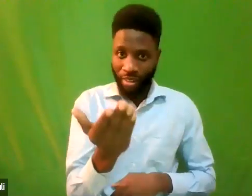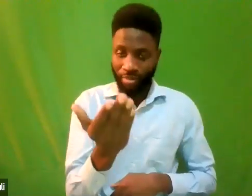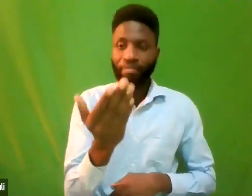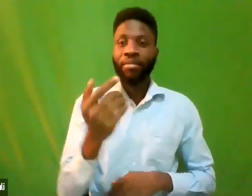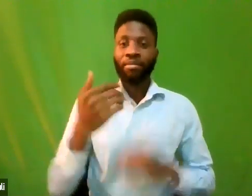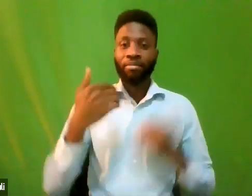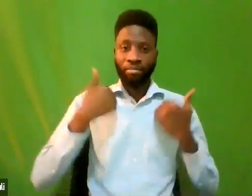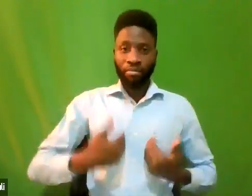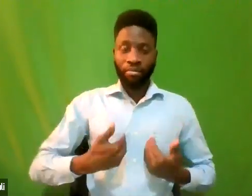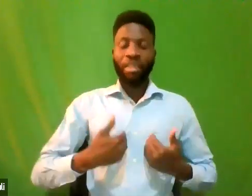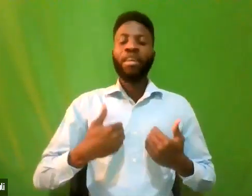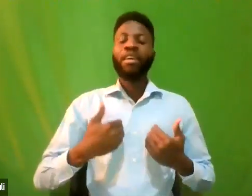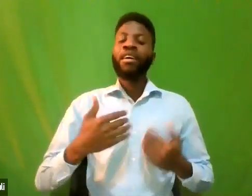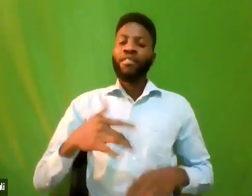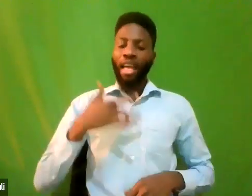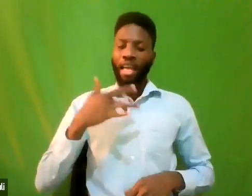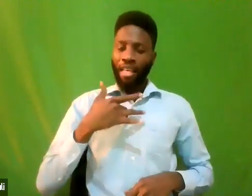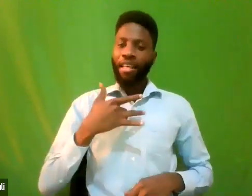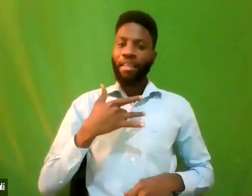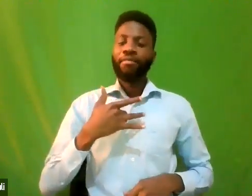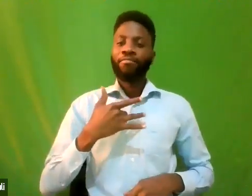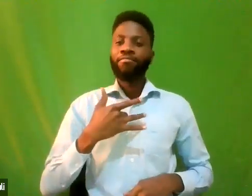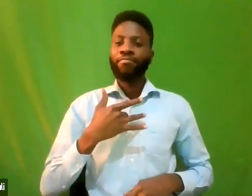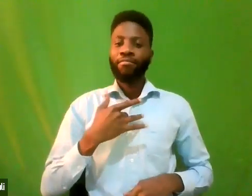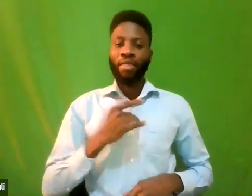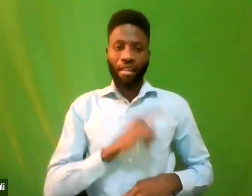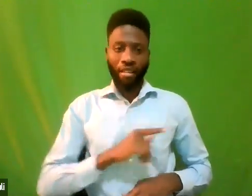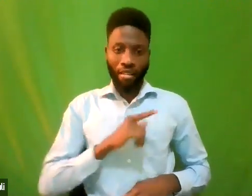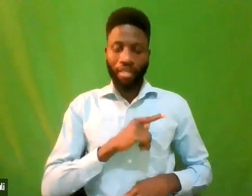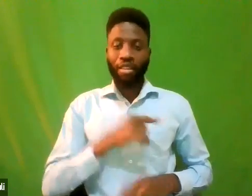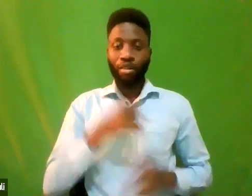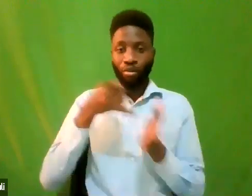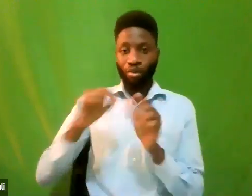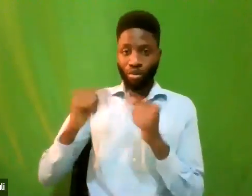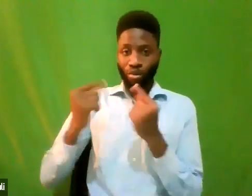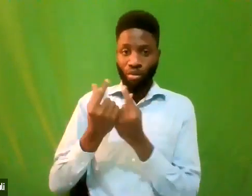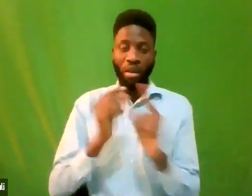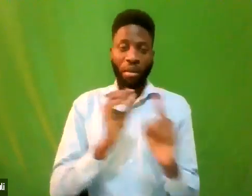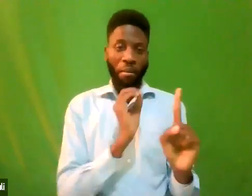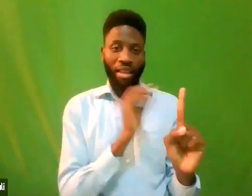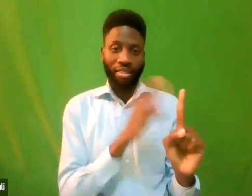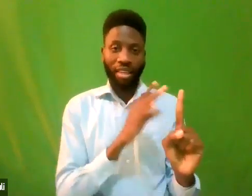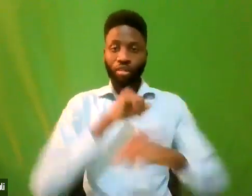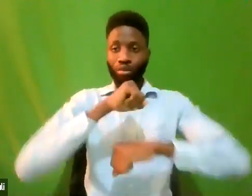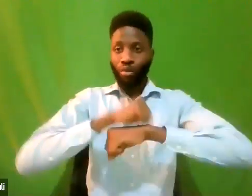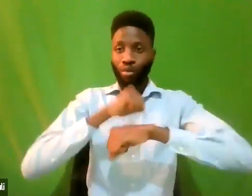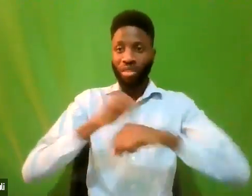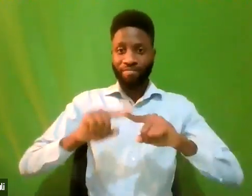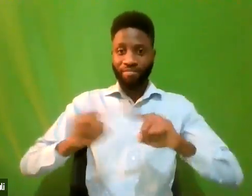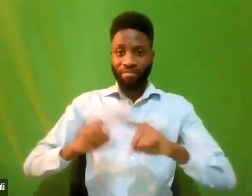special privilege of mentoring, being part of a group that mentors a school in several schools in Kitui. And one of the